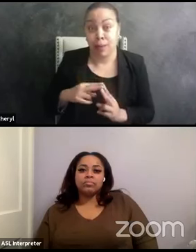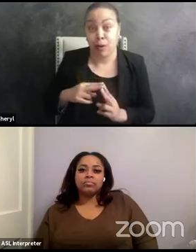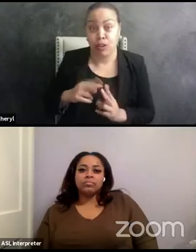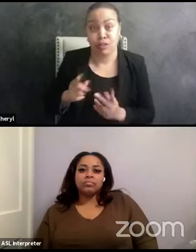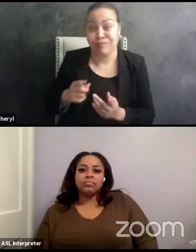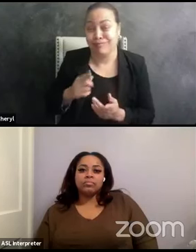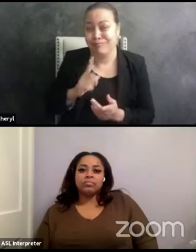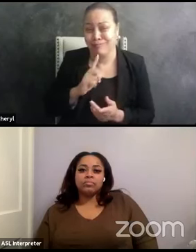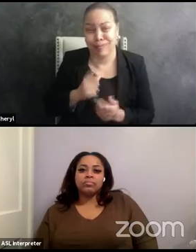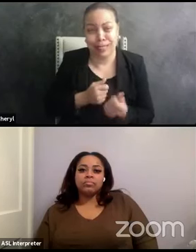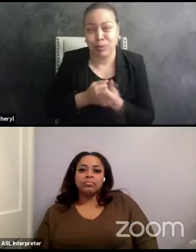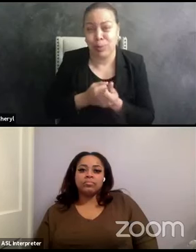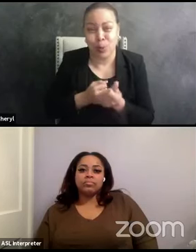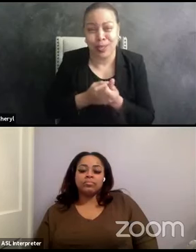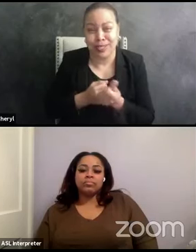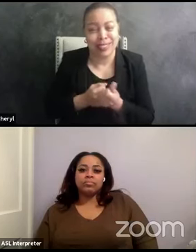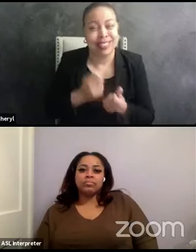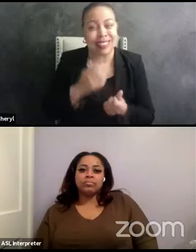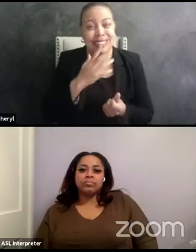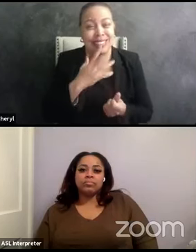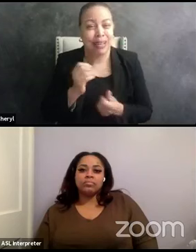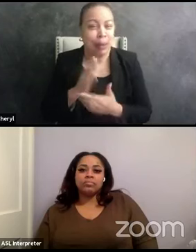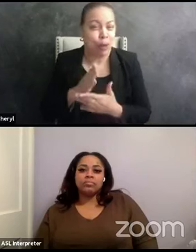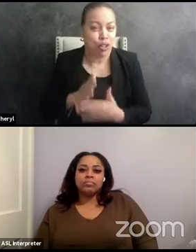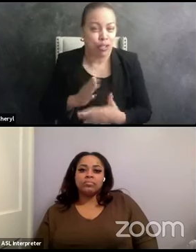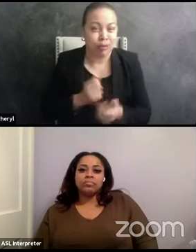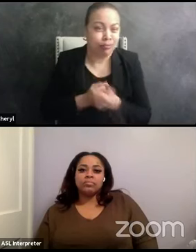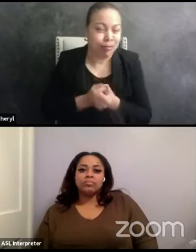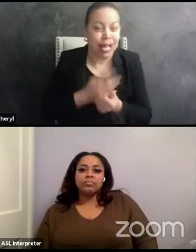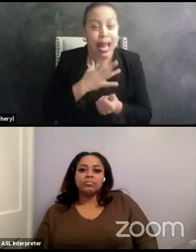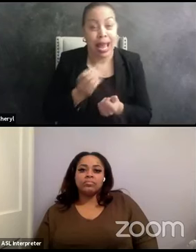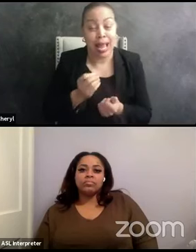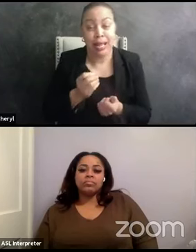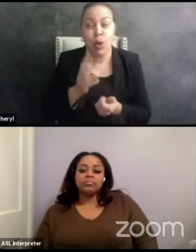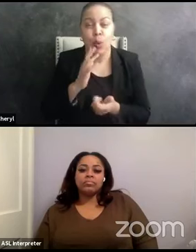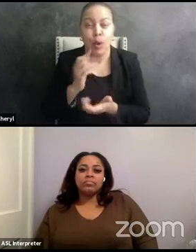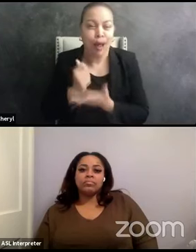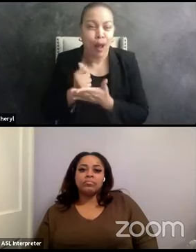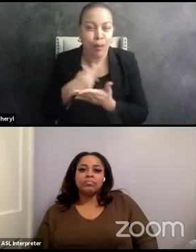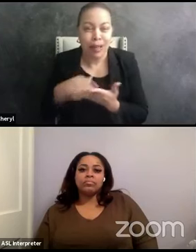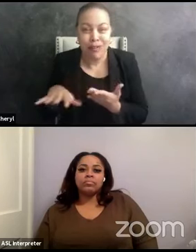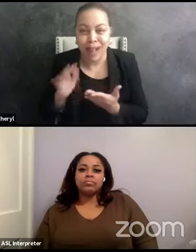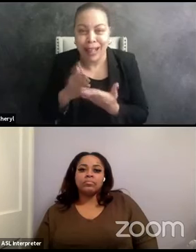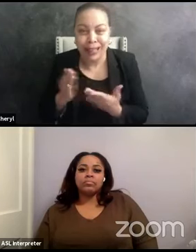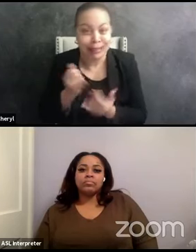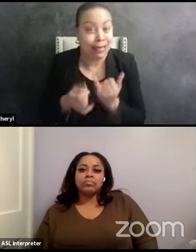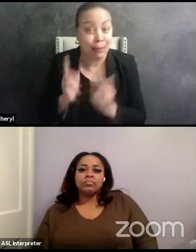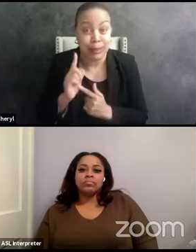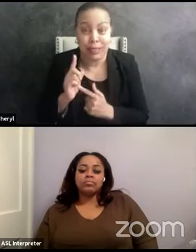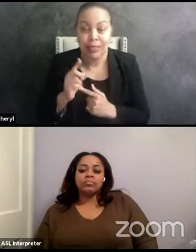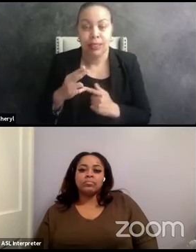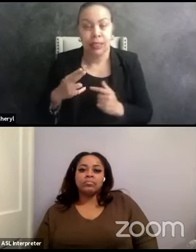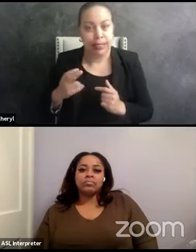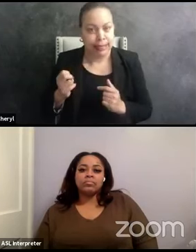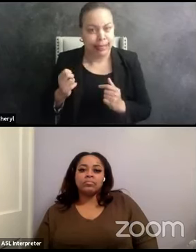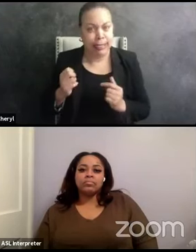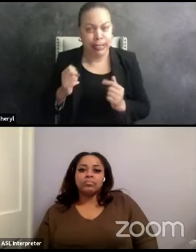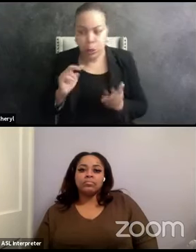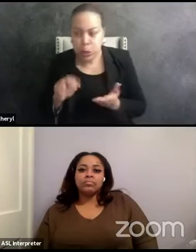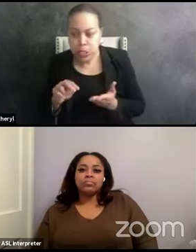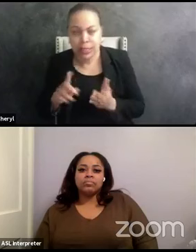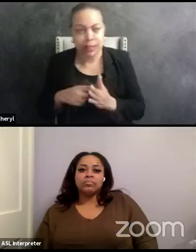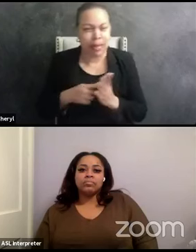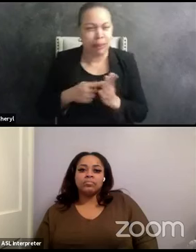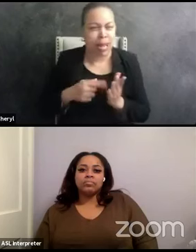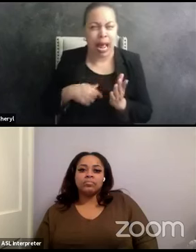supportive about it. And also like I would, you know, have him help me find things last minute. And so right. he started to see really quick, you know, like I'd hear him be